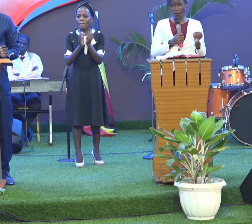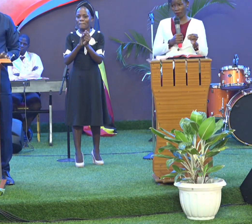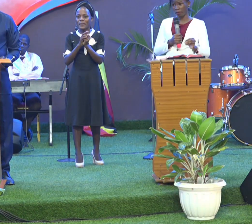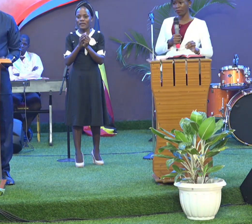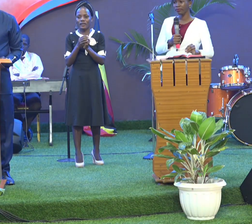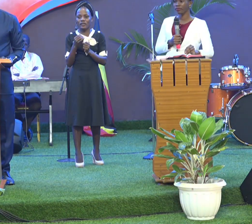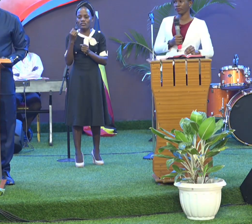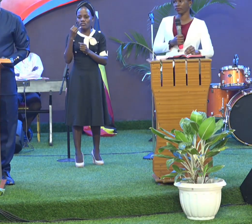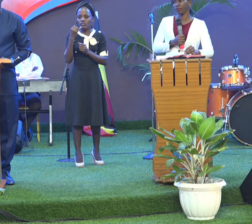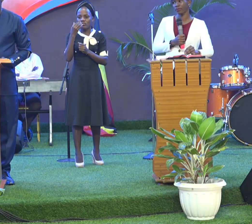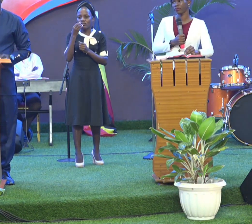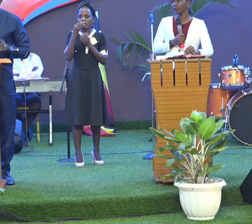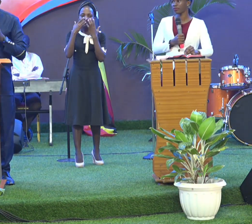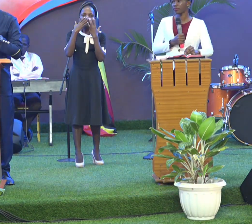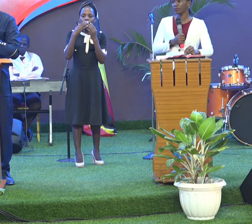some chloroform.